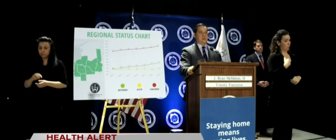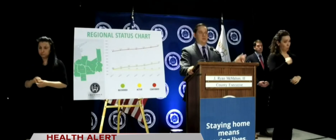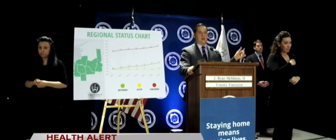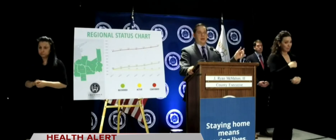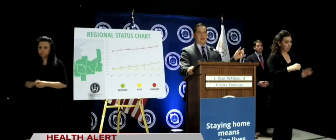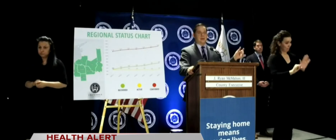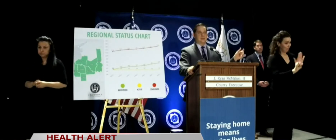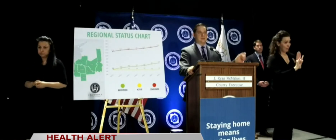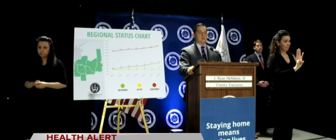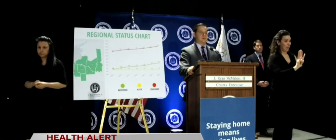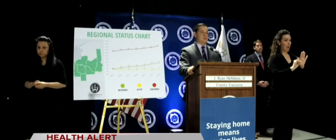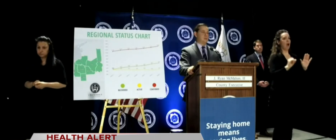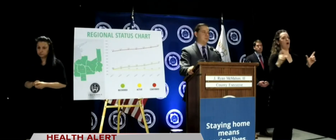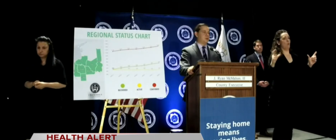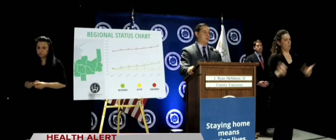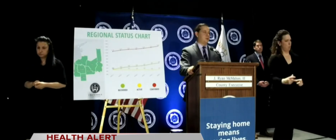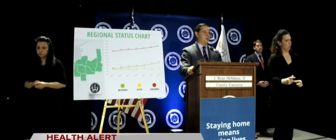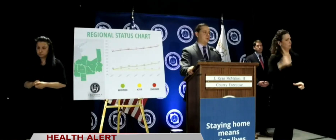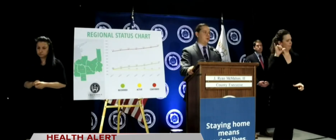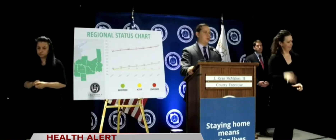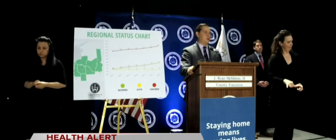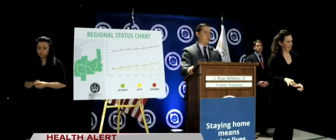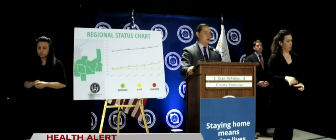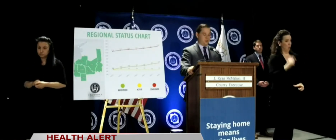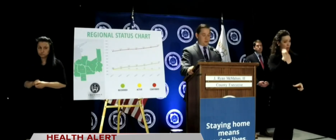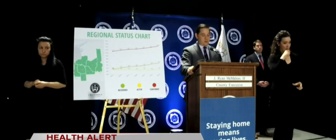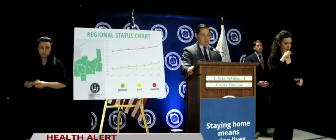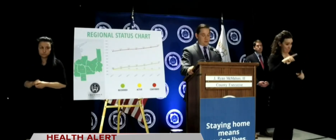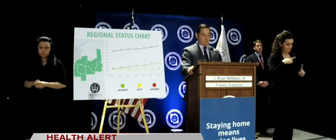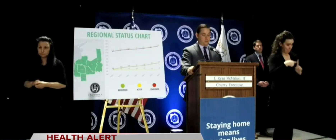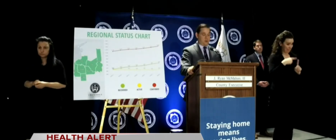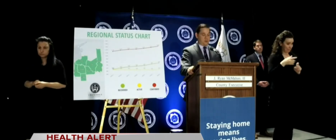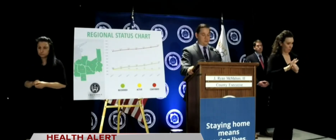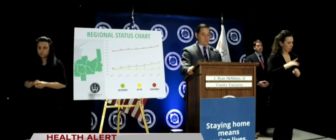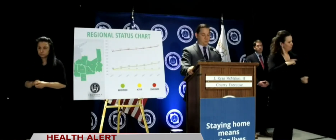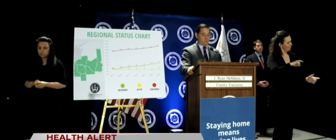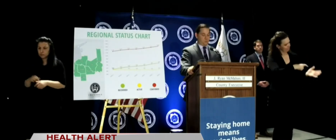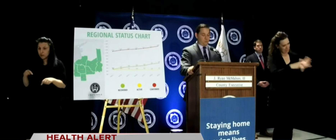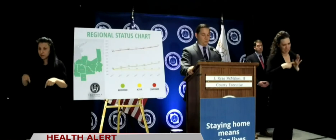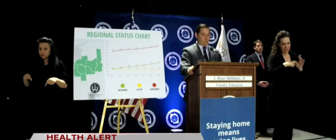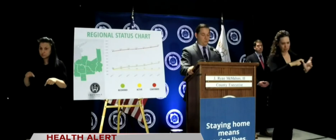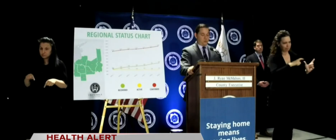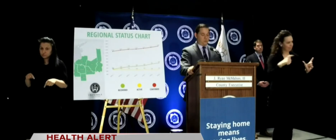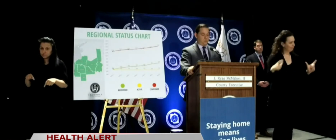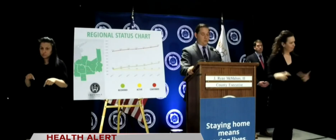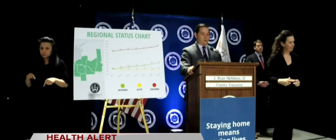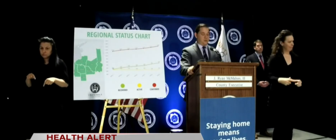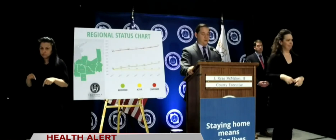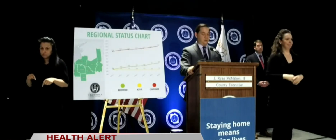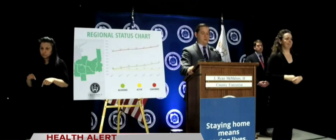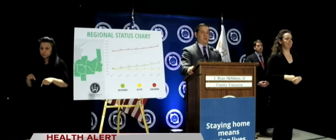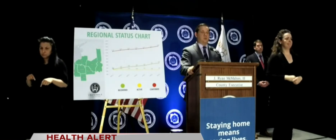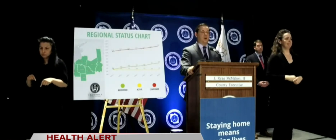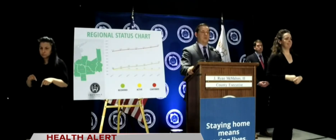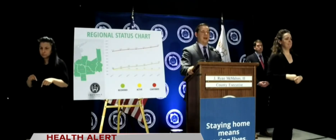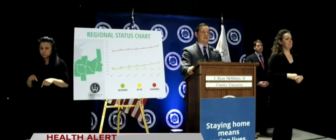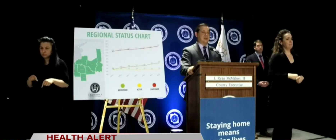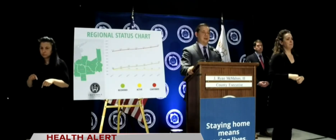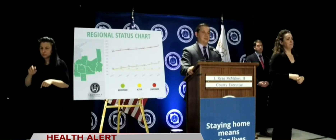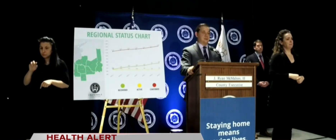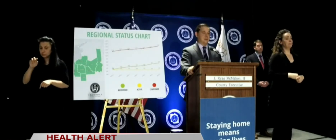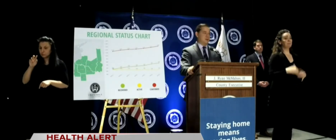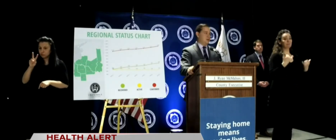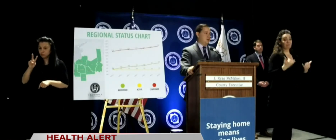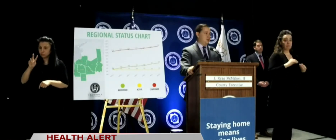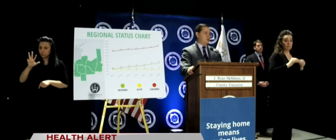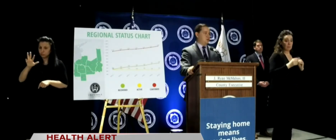just look at 29 cases, geez, that's a big number compared to where you were. Well, for us, we're excited because we have 12